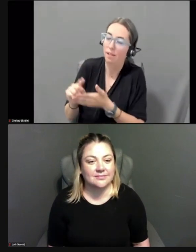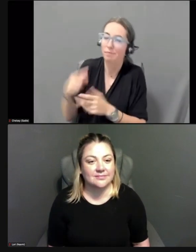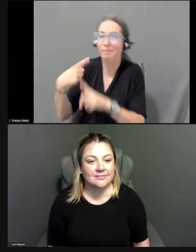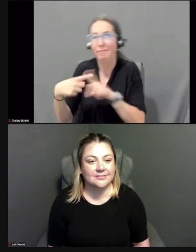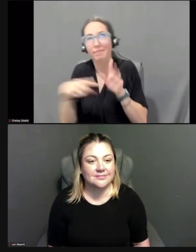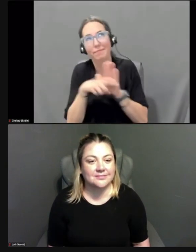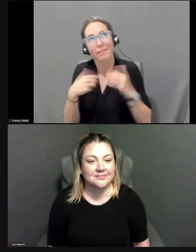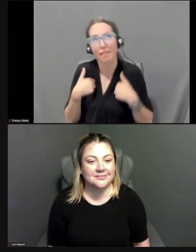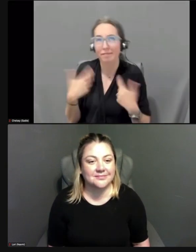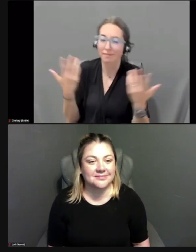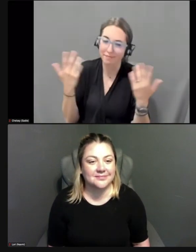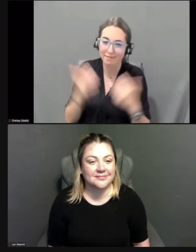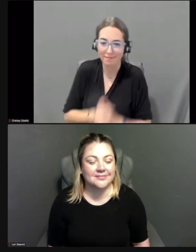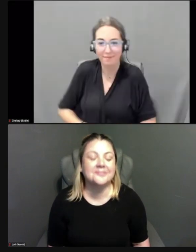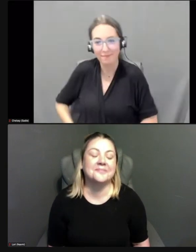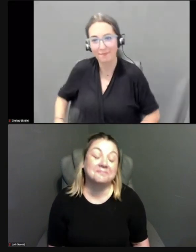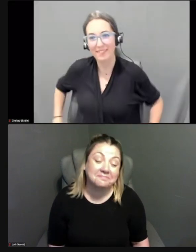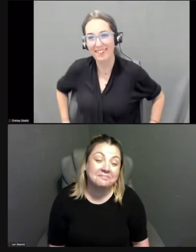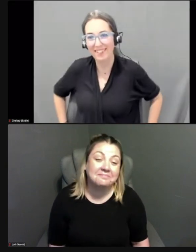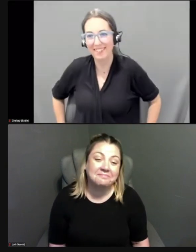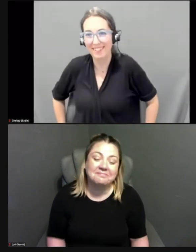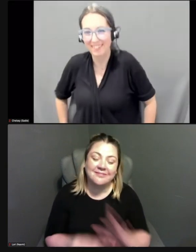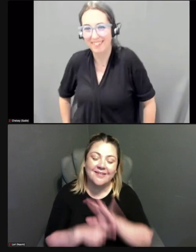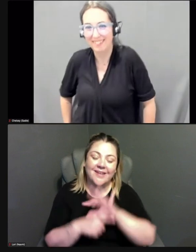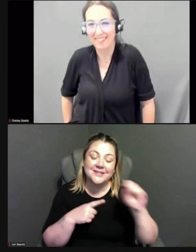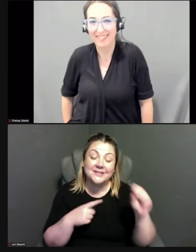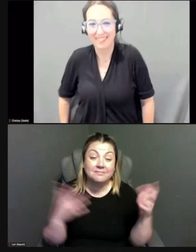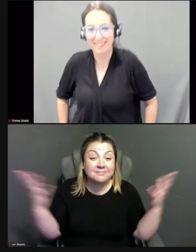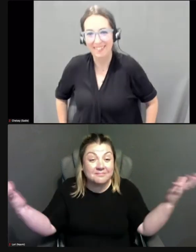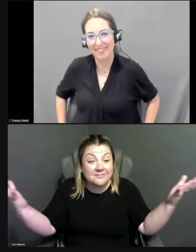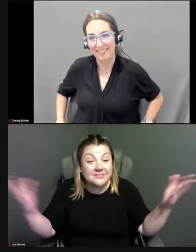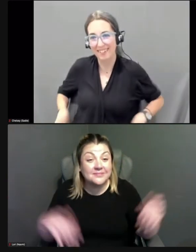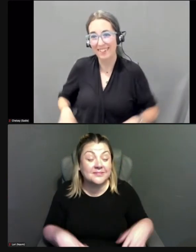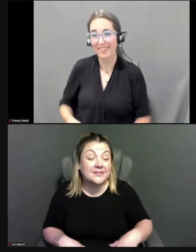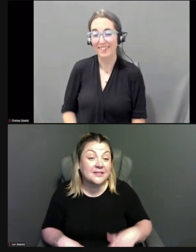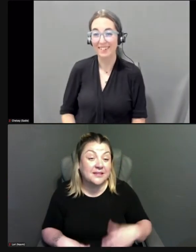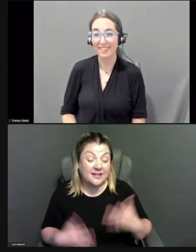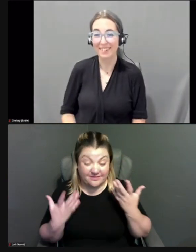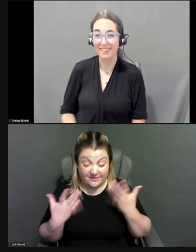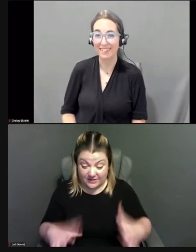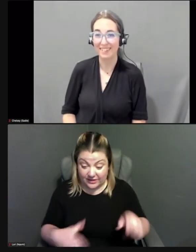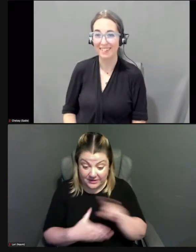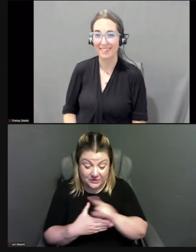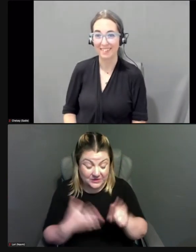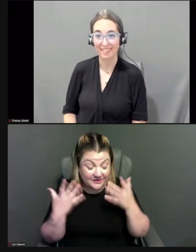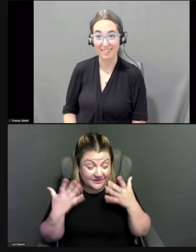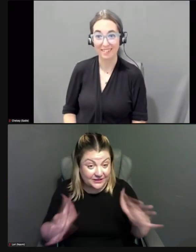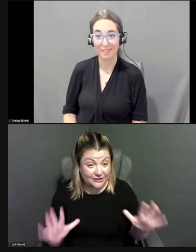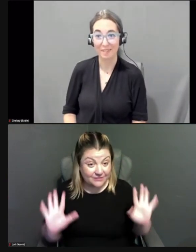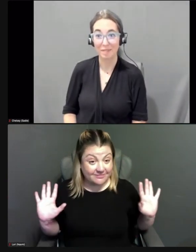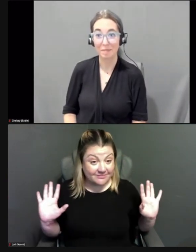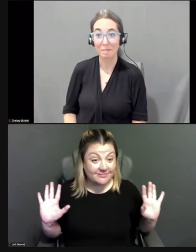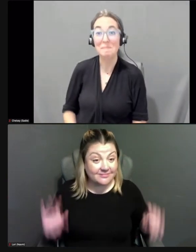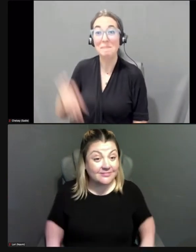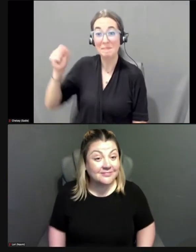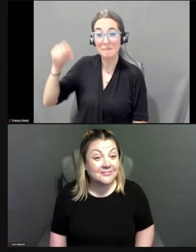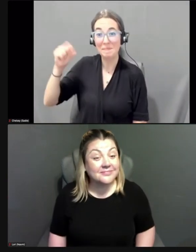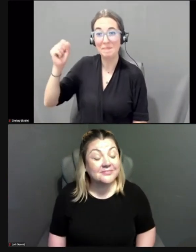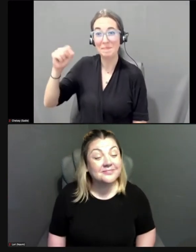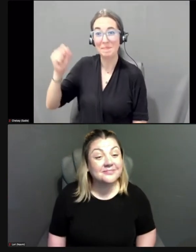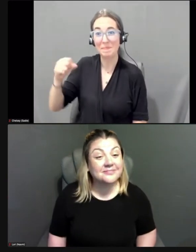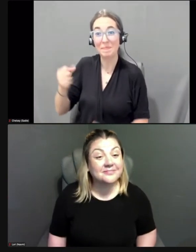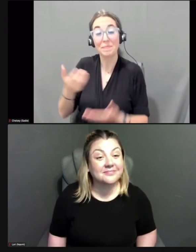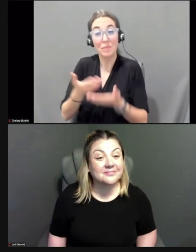Love it. That's awesome. All right, Sadie. Well, I guess that's it for this week. Yeah, I think that's all. And if you're listening to